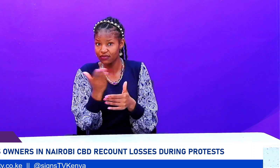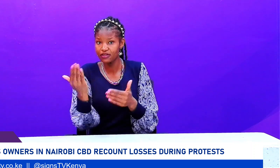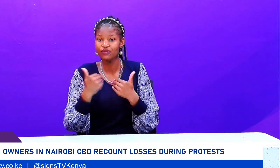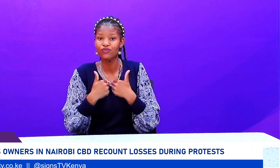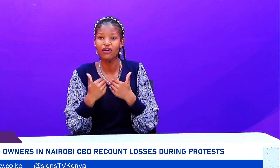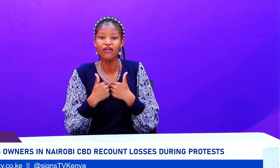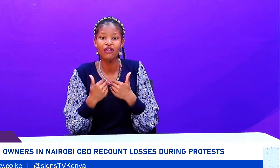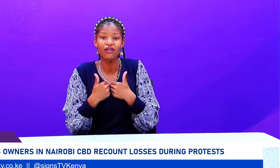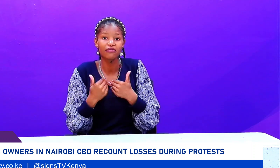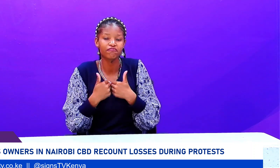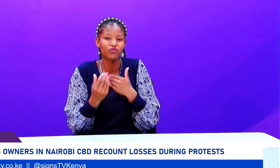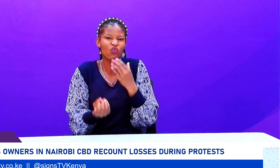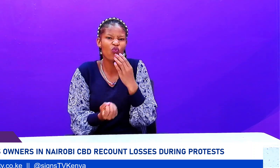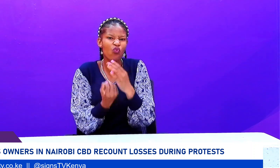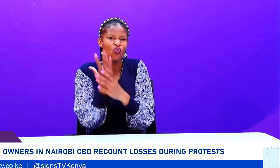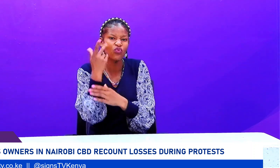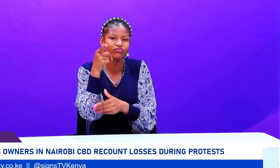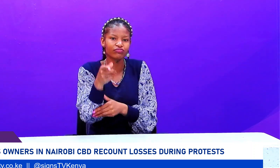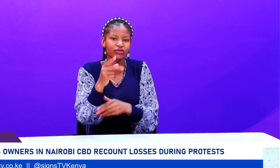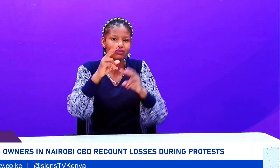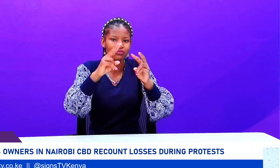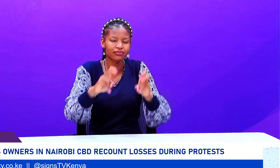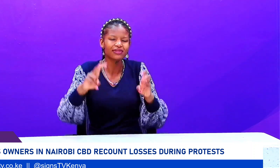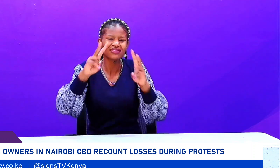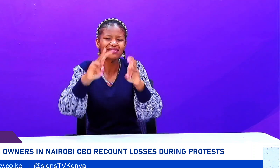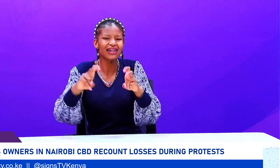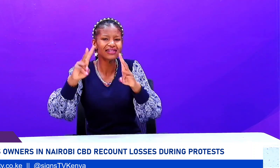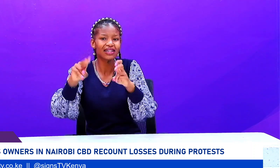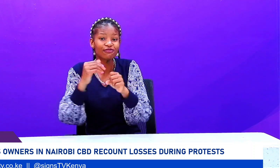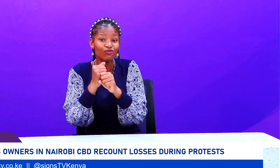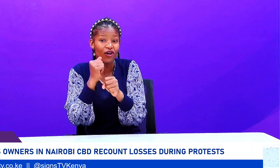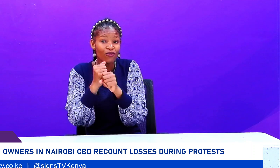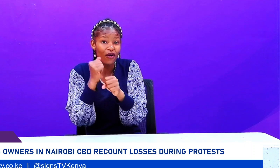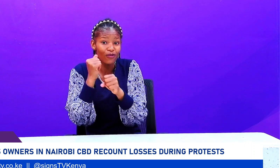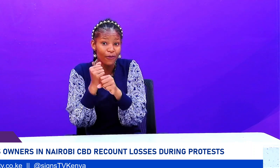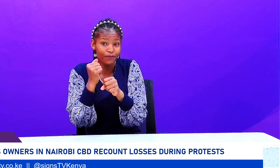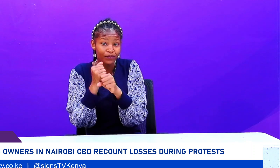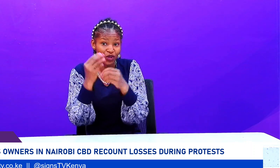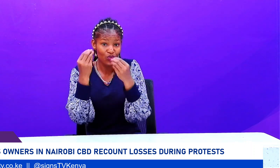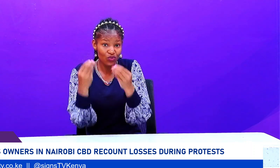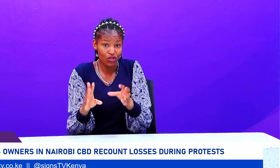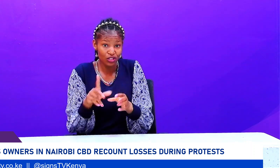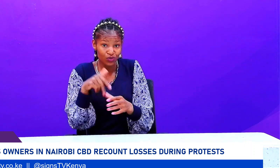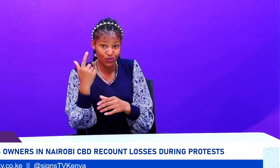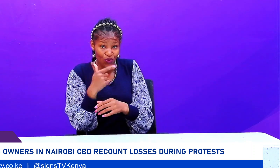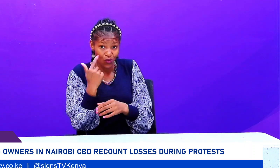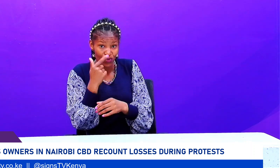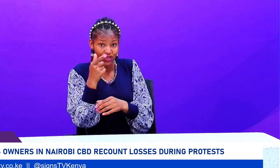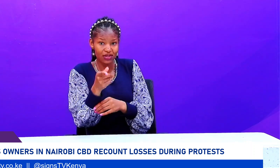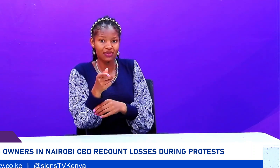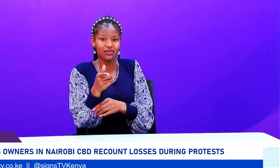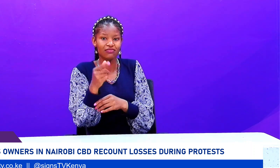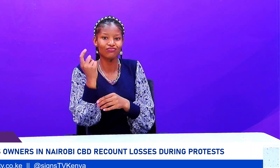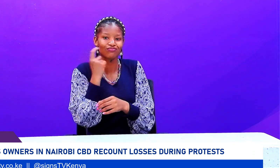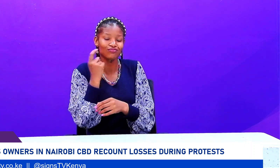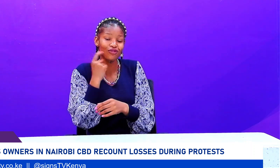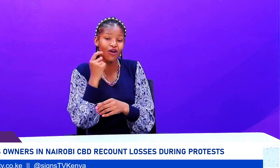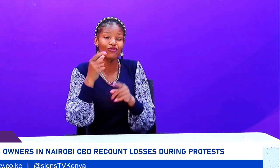Police say that they have launched investigations in order to identify those responsible for the looting and those